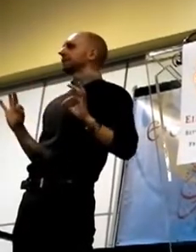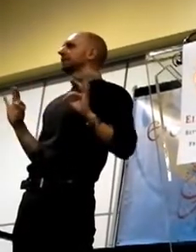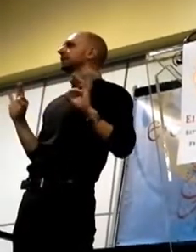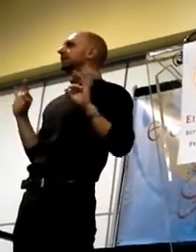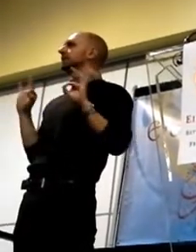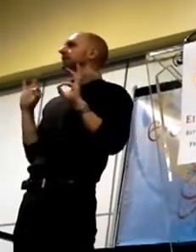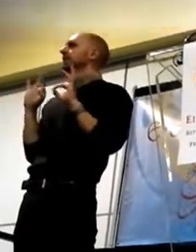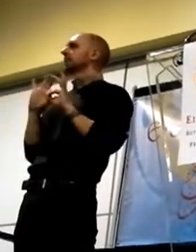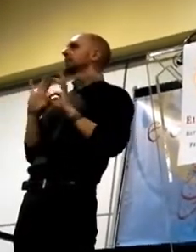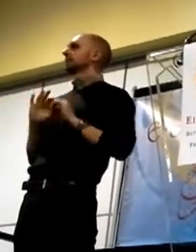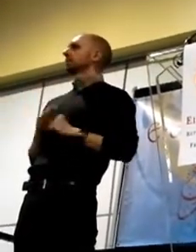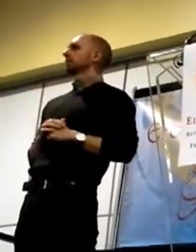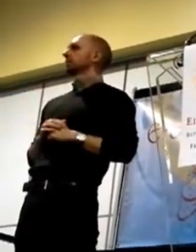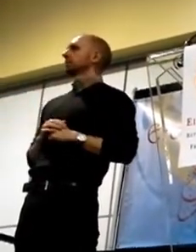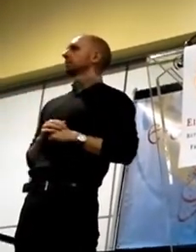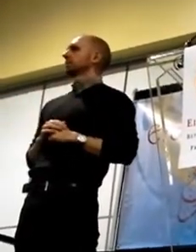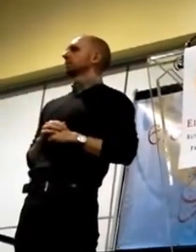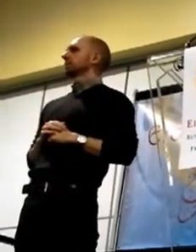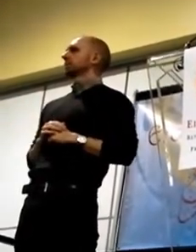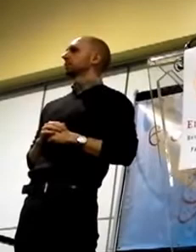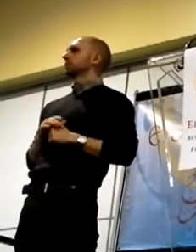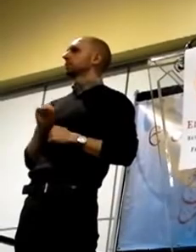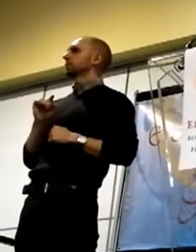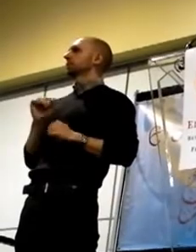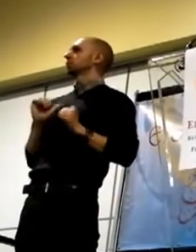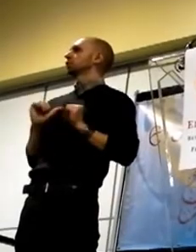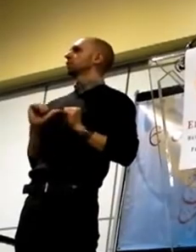perfect religions and best of manners.